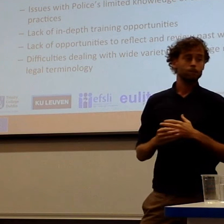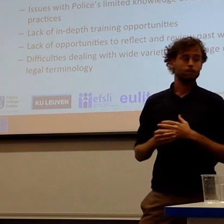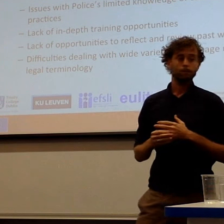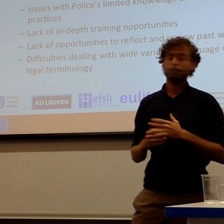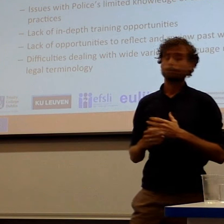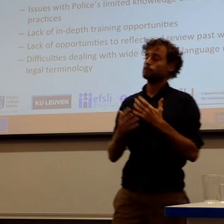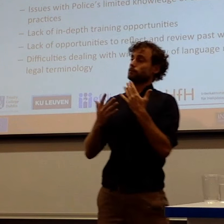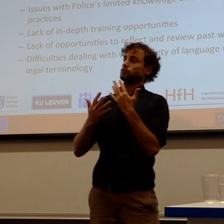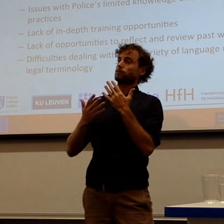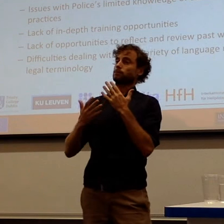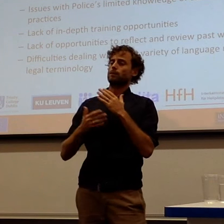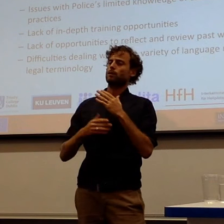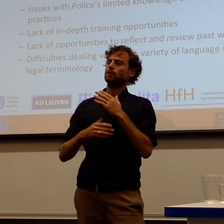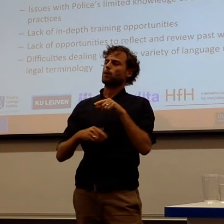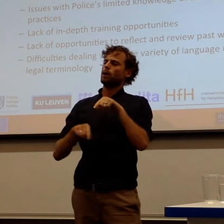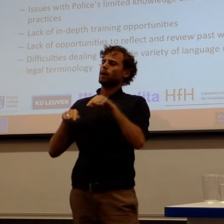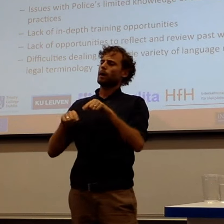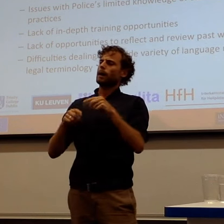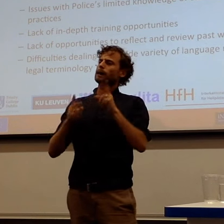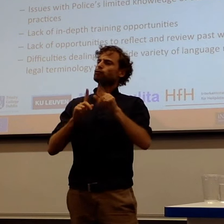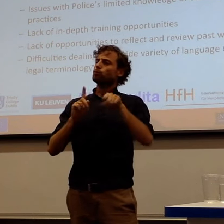sure that you get qualified interpreters, those sorts of things.